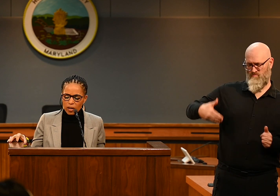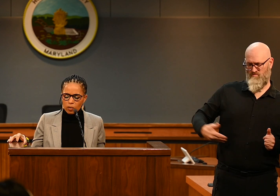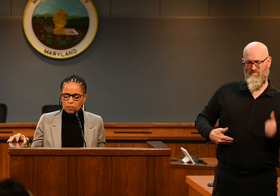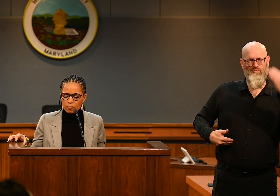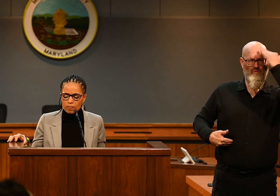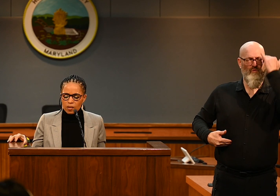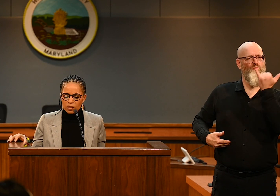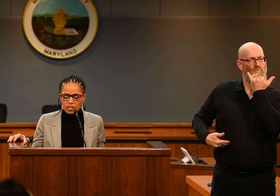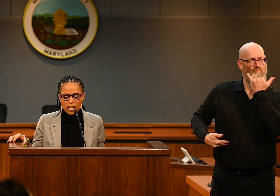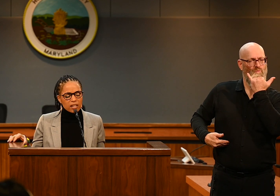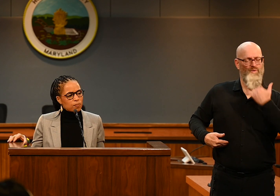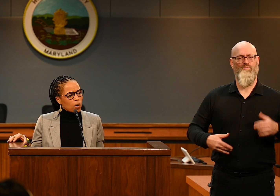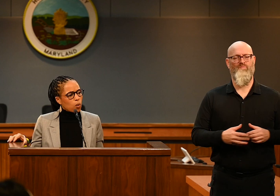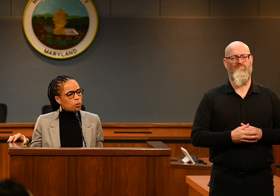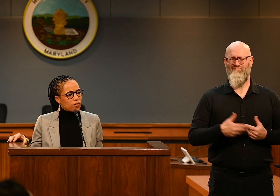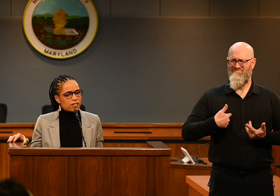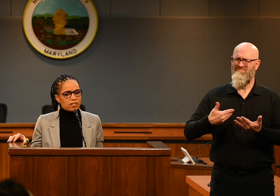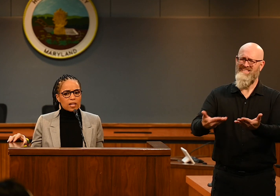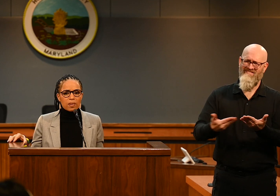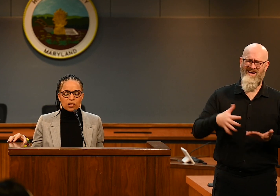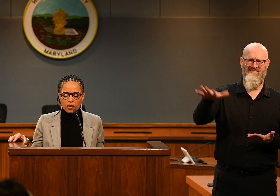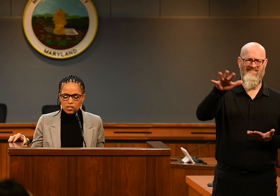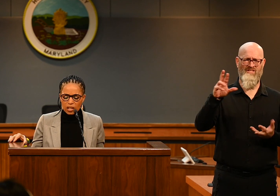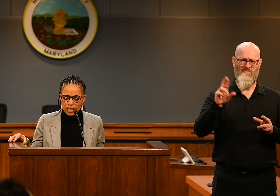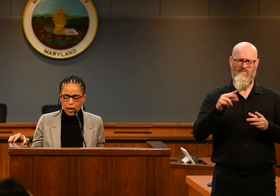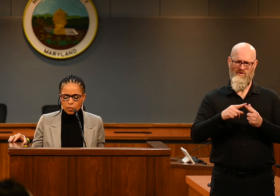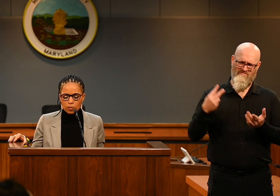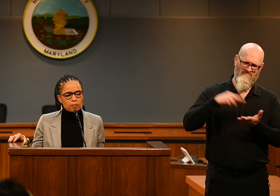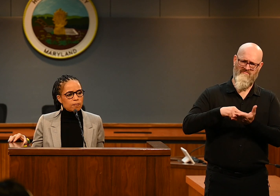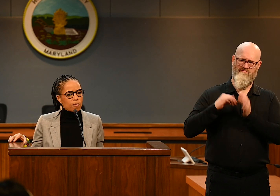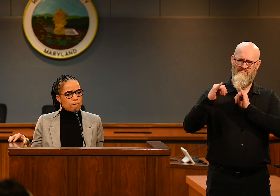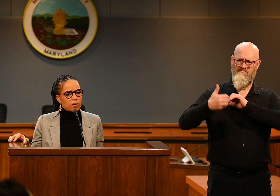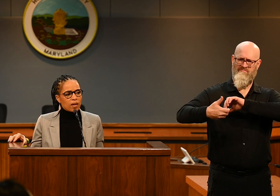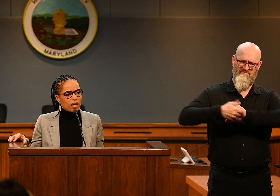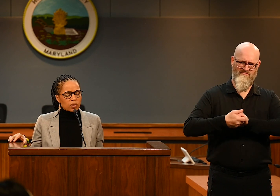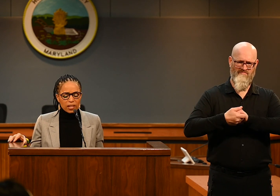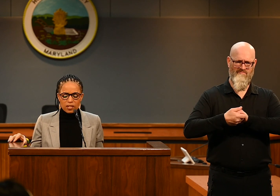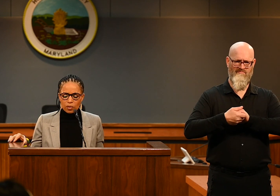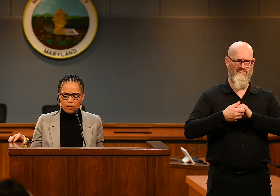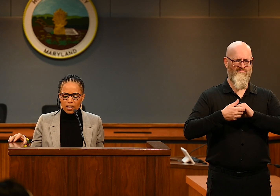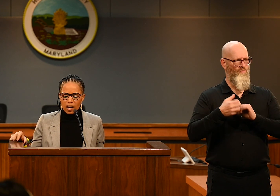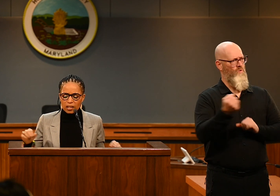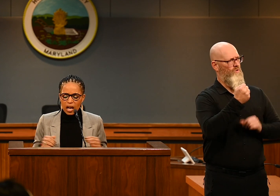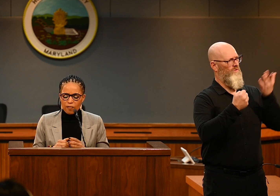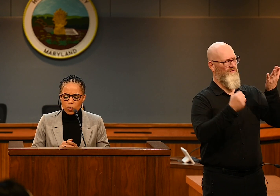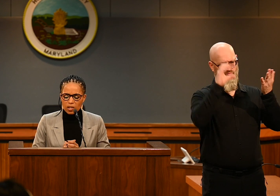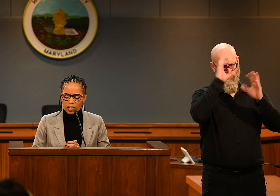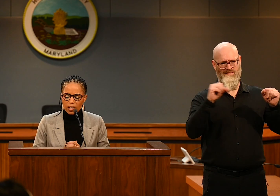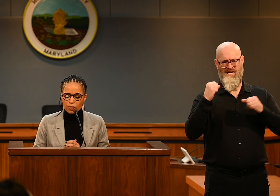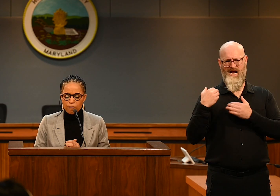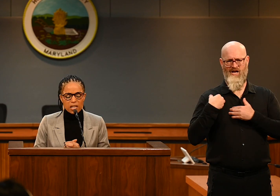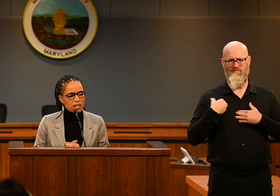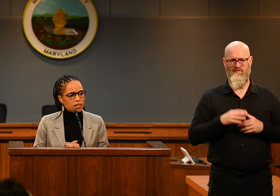as well, to stand up and hold this administration accountable. And so like Senator Van Hollen, I